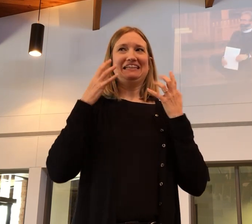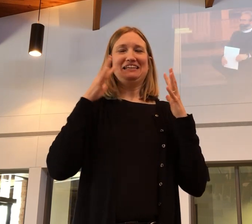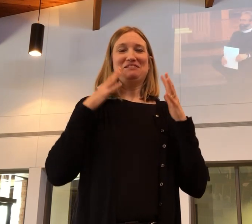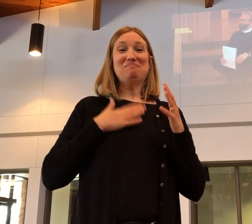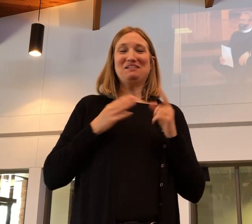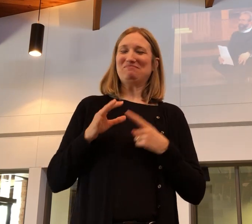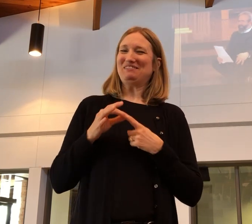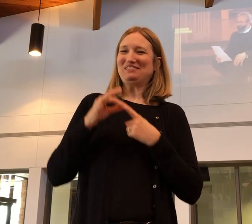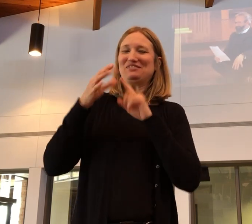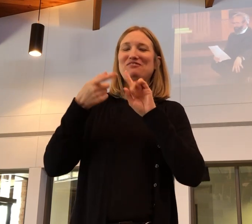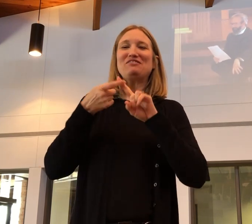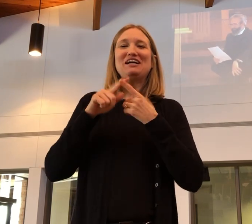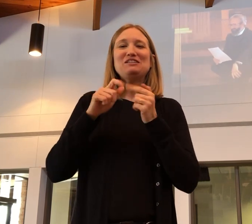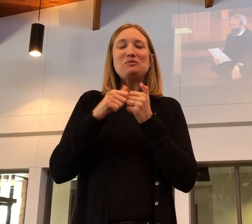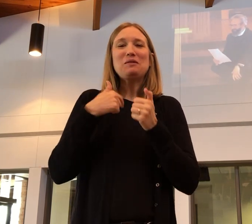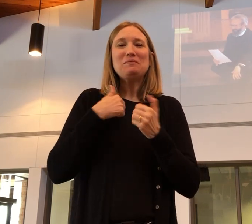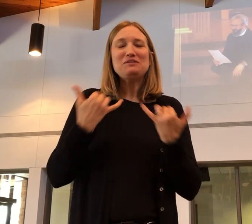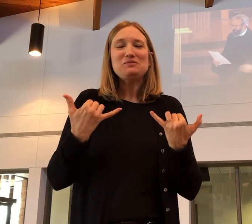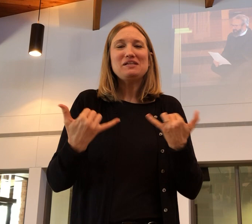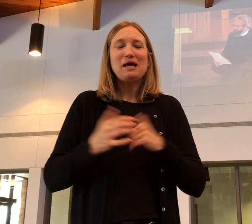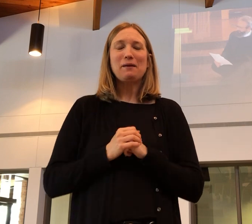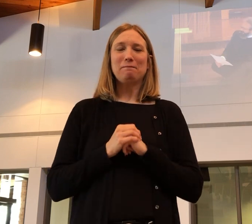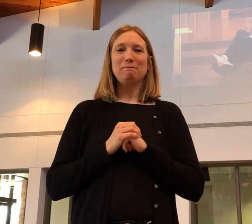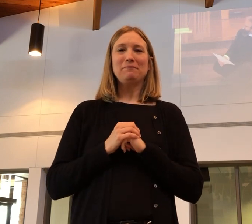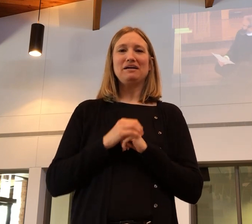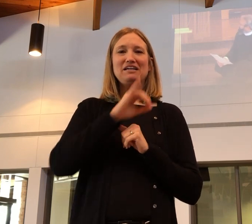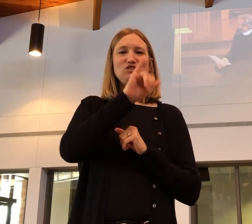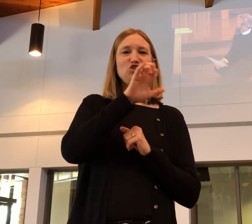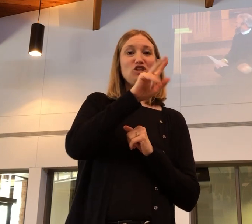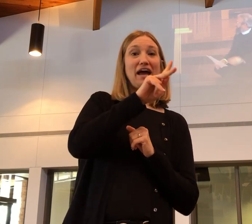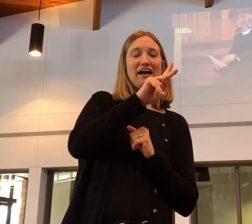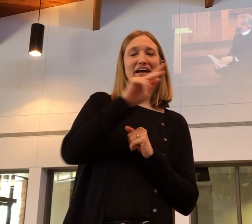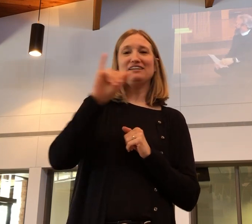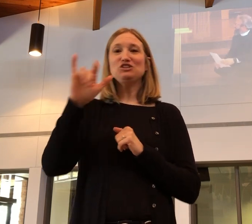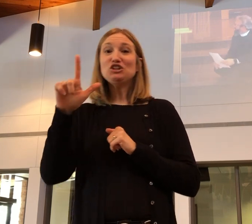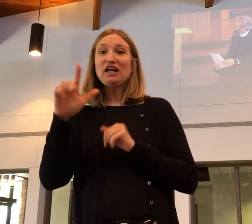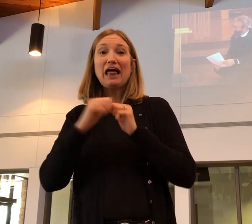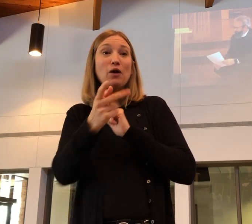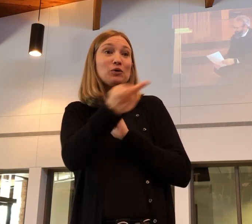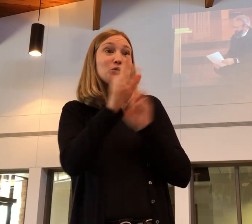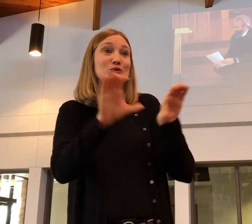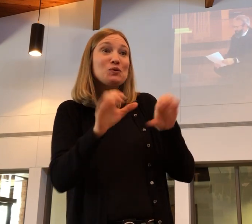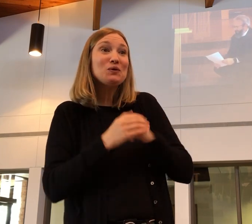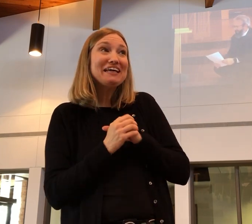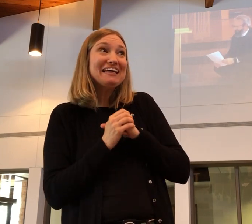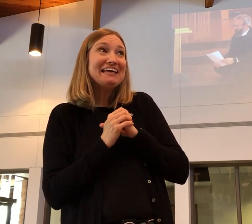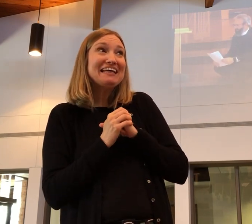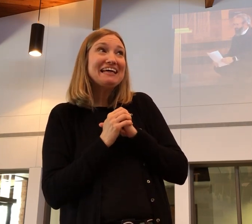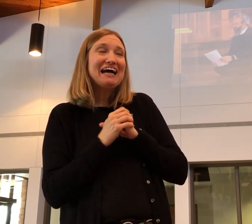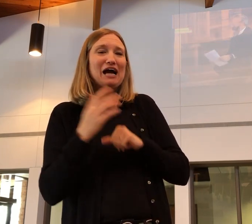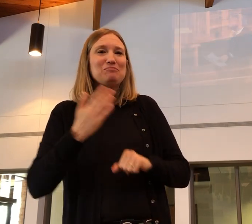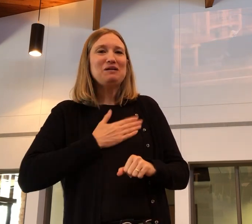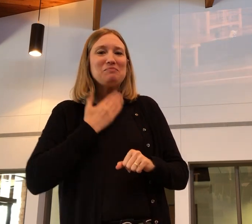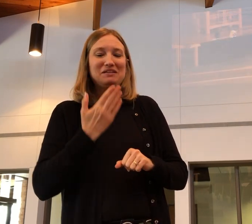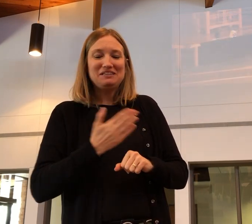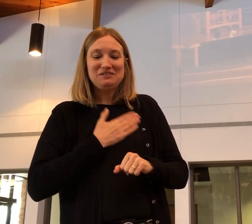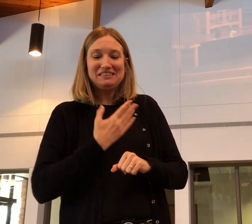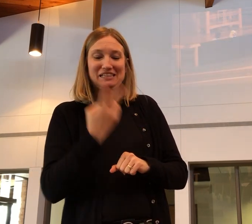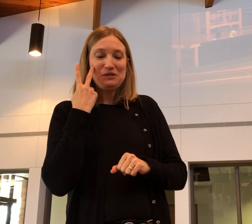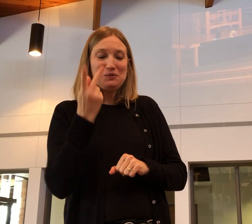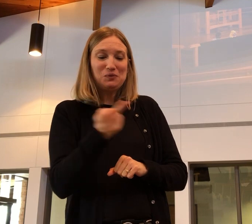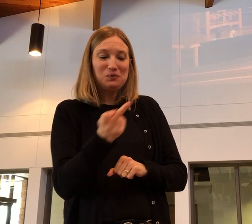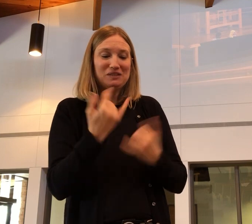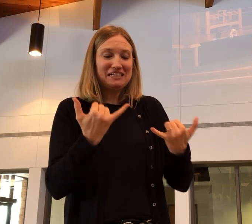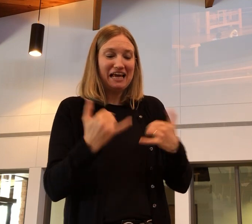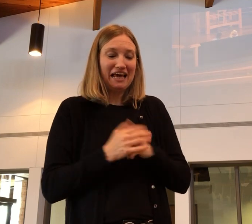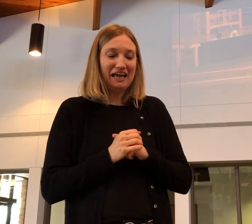My special friends I have with me today, Jack and Jill. How are you guys doing today? I'm so happy to see